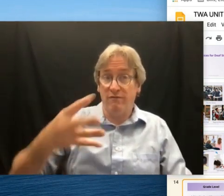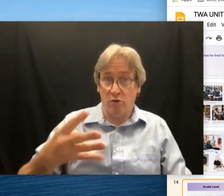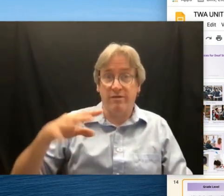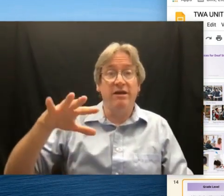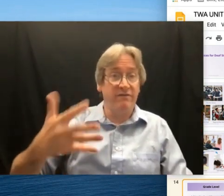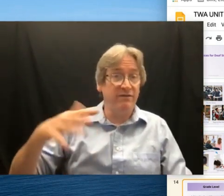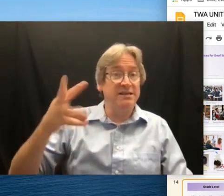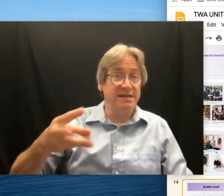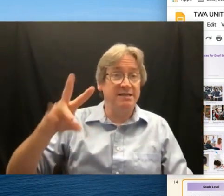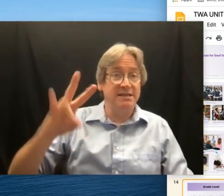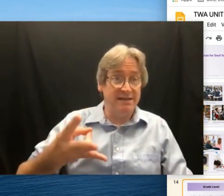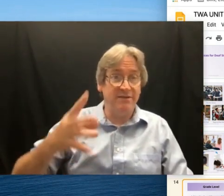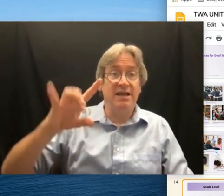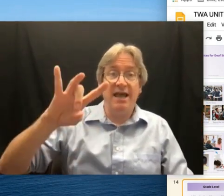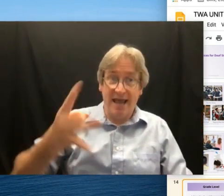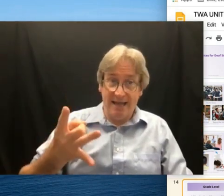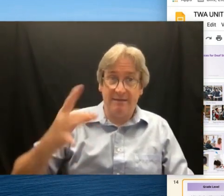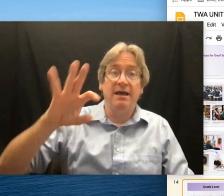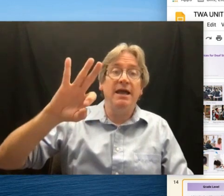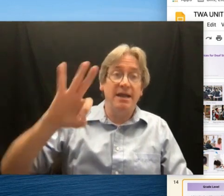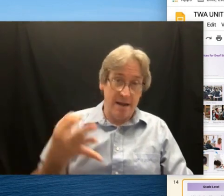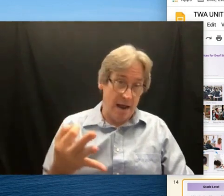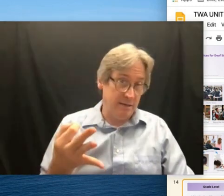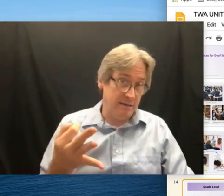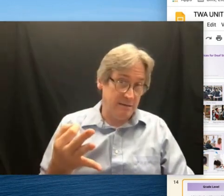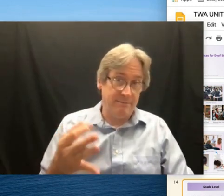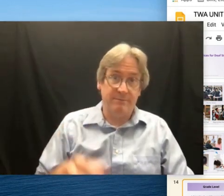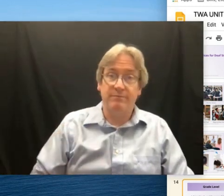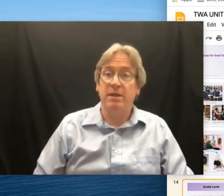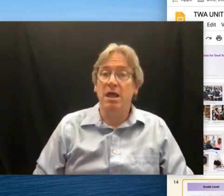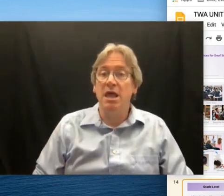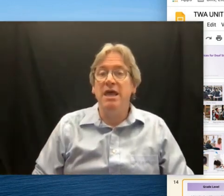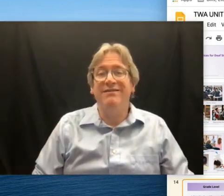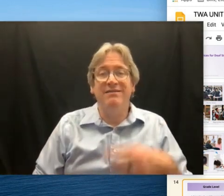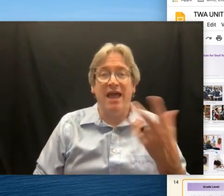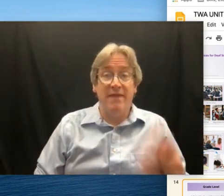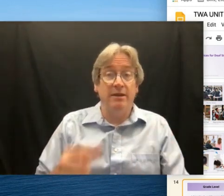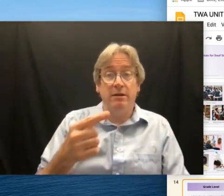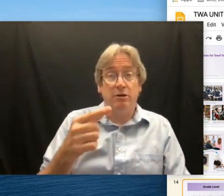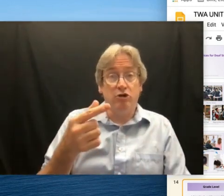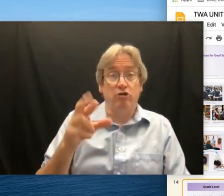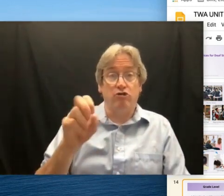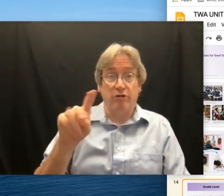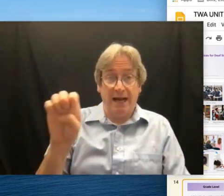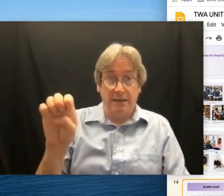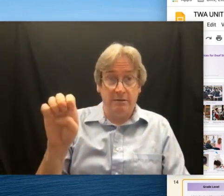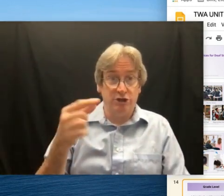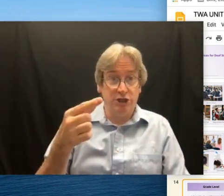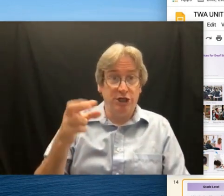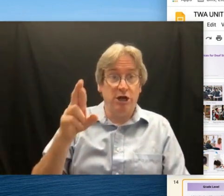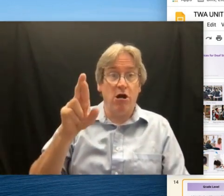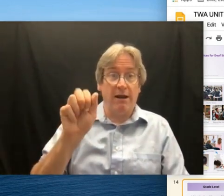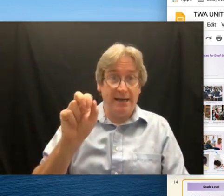third, fourth, fifth, sixth, seventh, eighth, ninth. And then